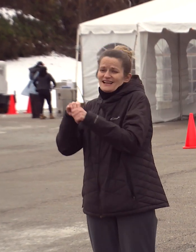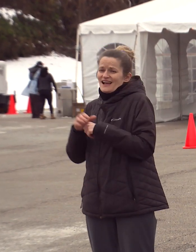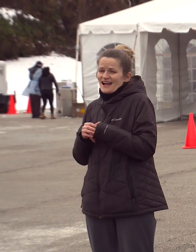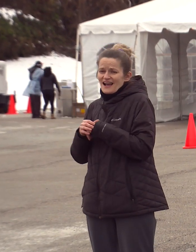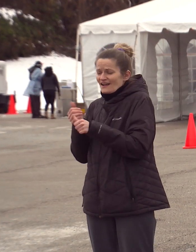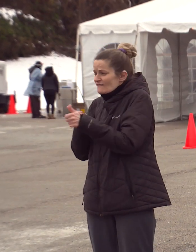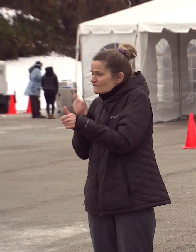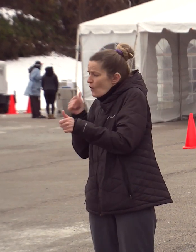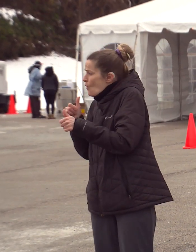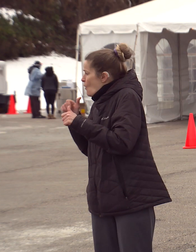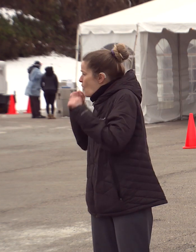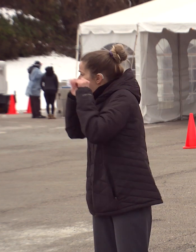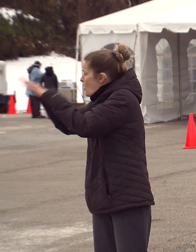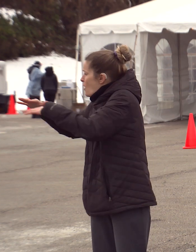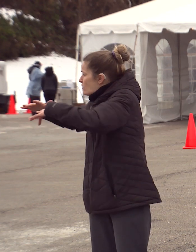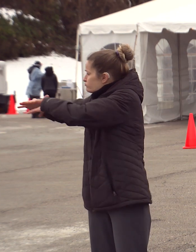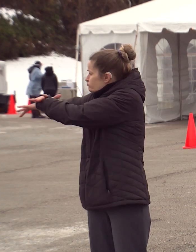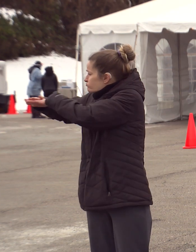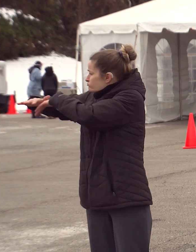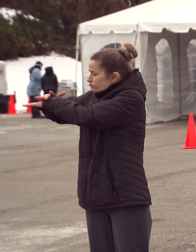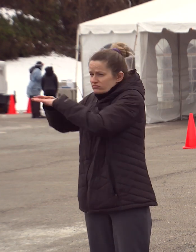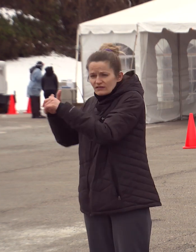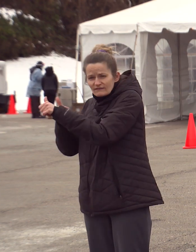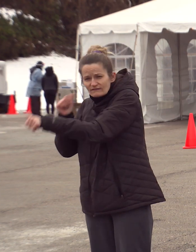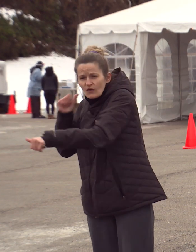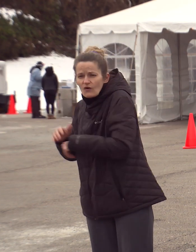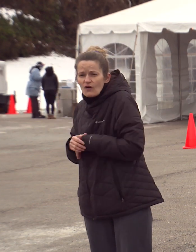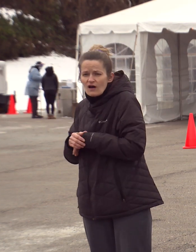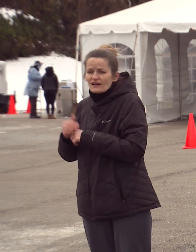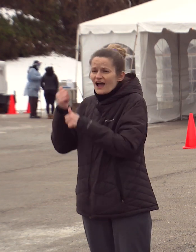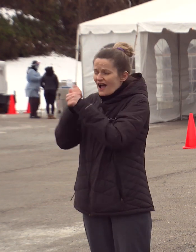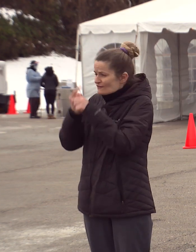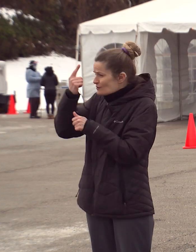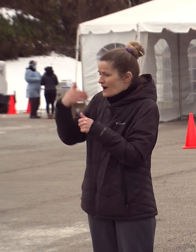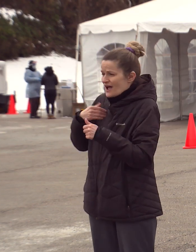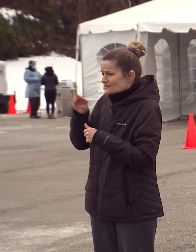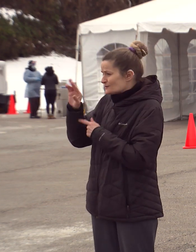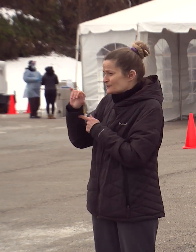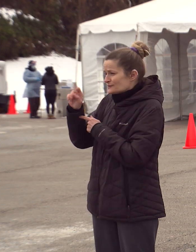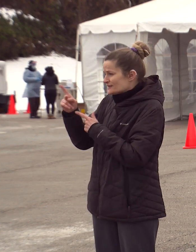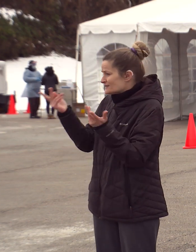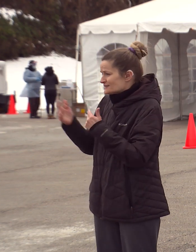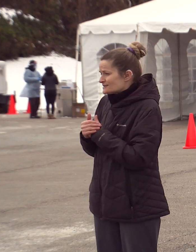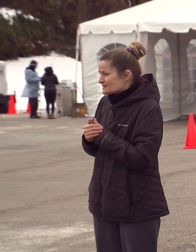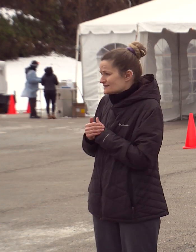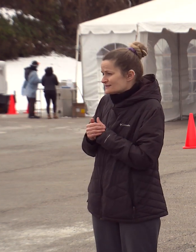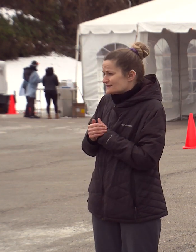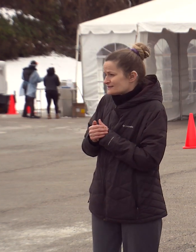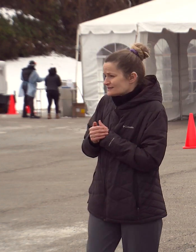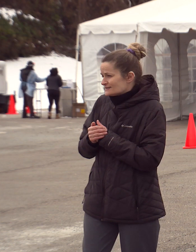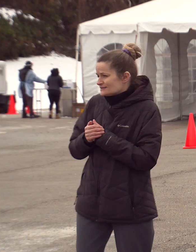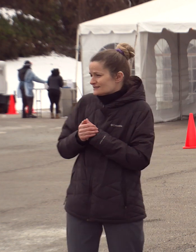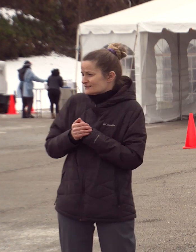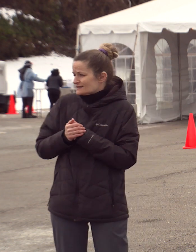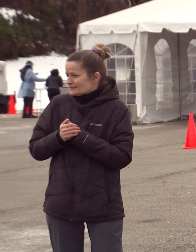large gatherings. But everyone is at risk. Thank you. Alexa?